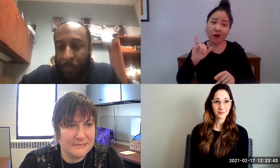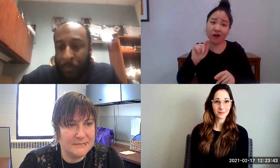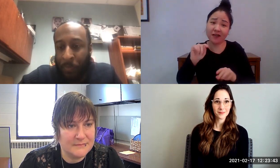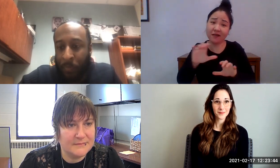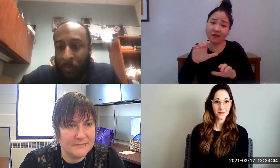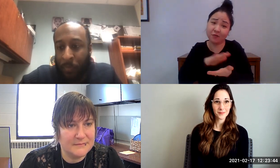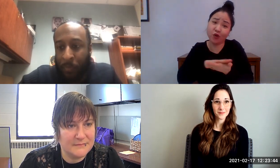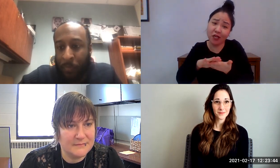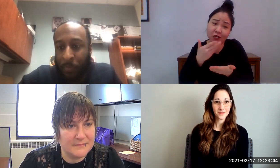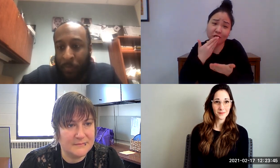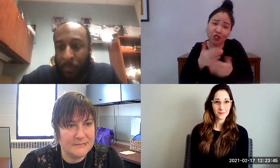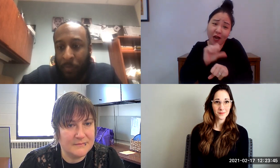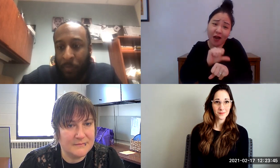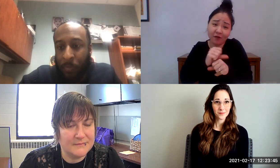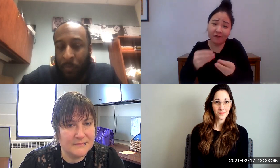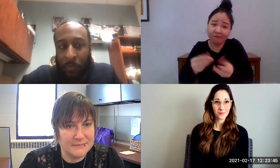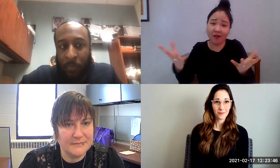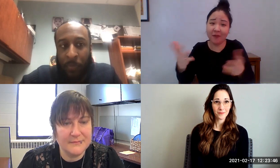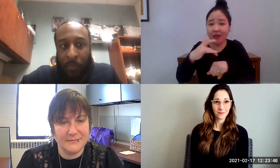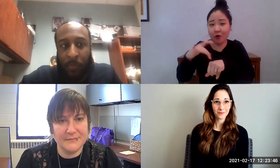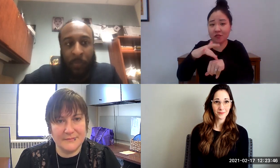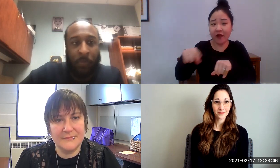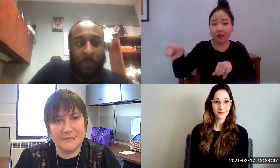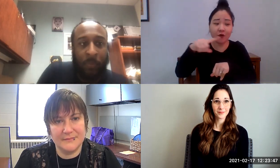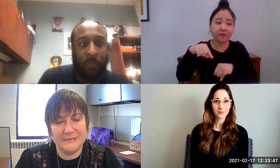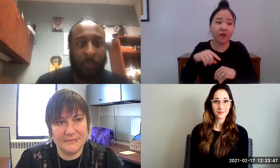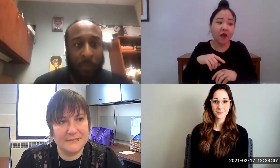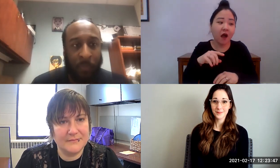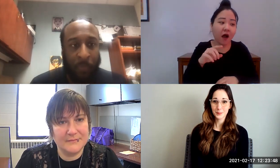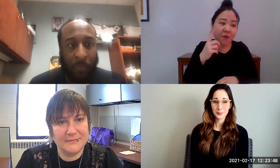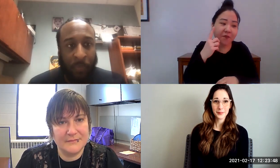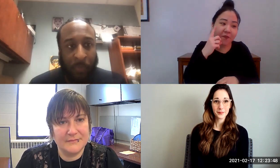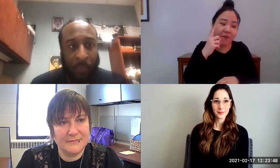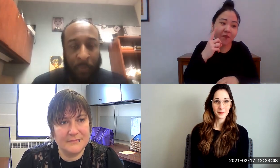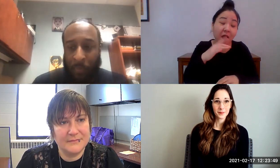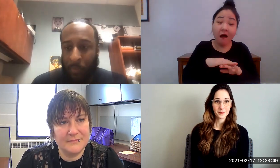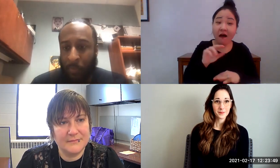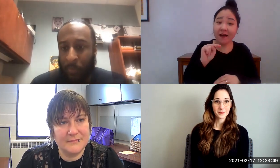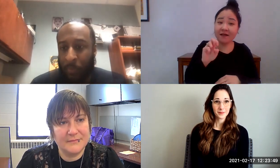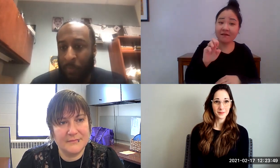and I feel RIT does a pretty good job of making those available.